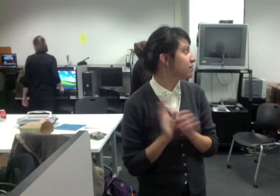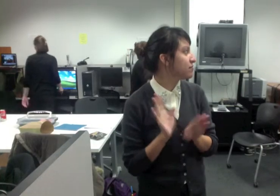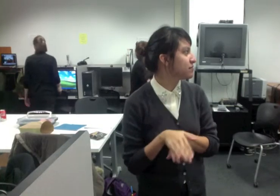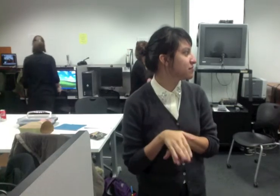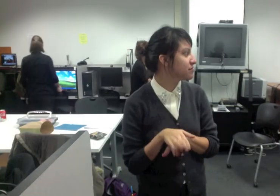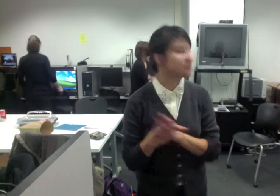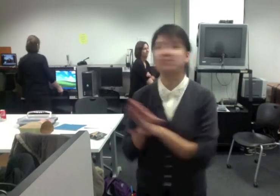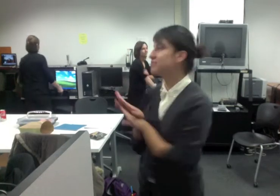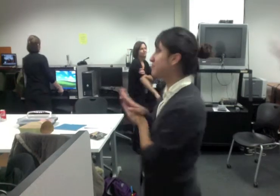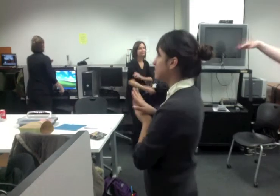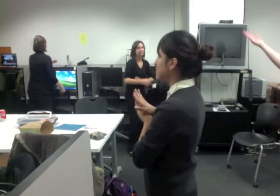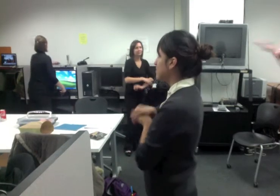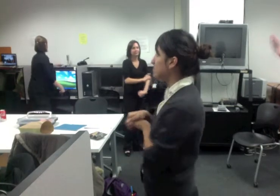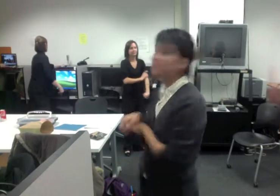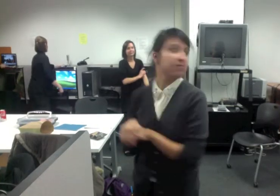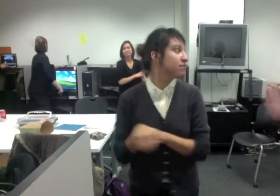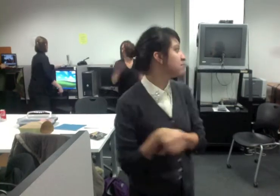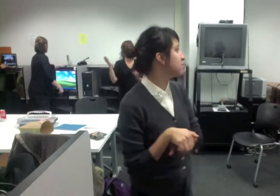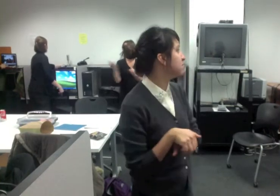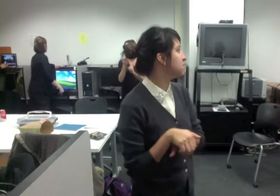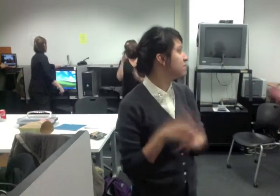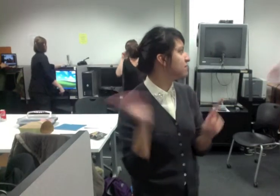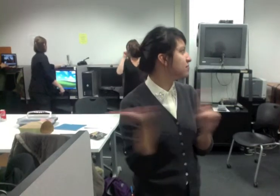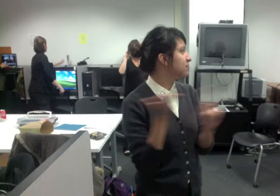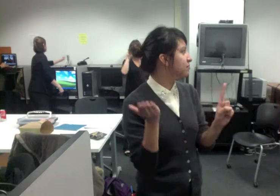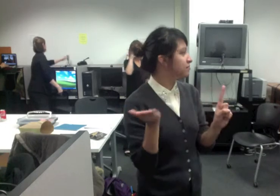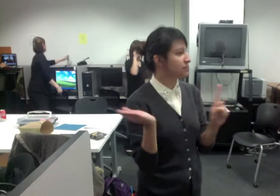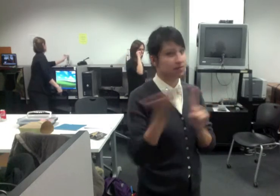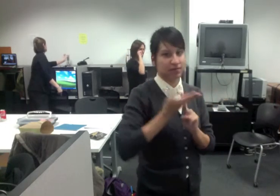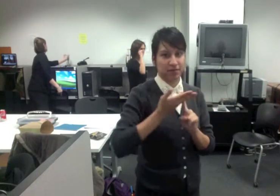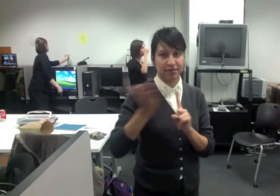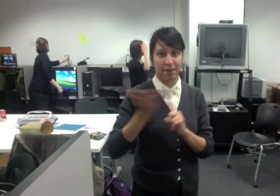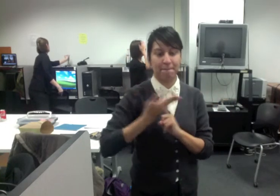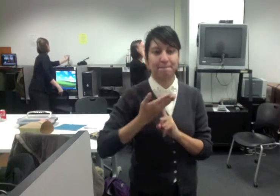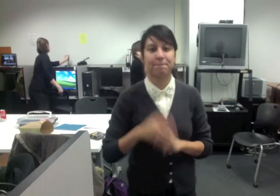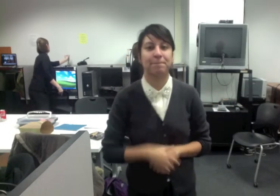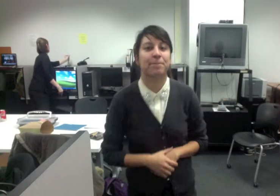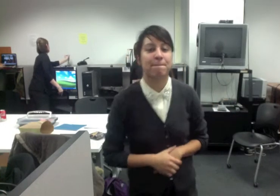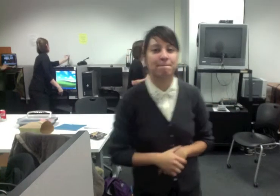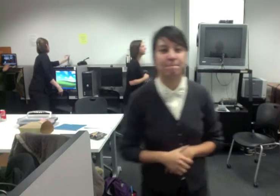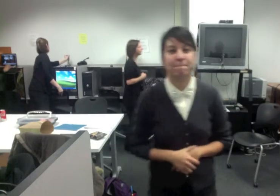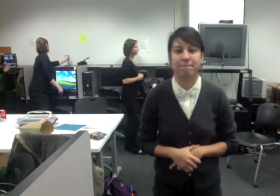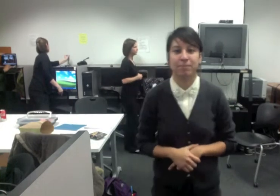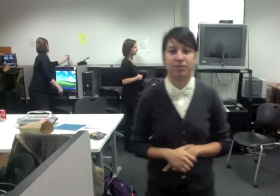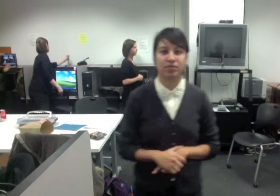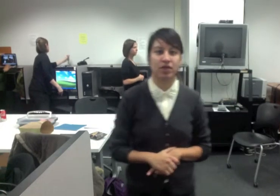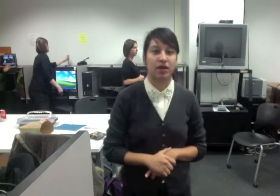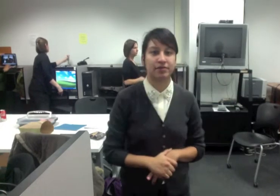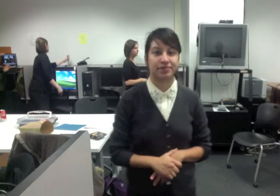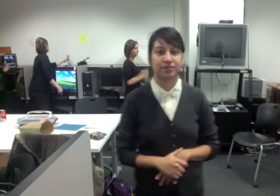Ask each other, tell each other. All right, are you ready? Okay. Remember, it's your midterm. Pick